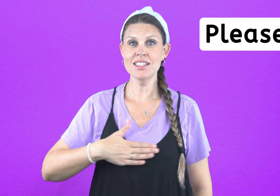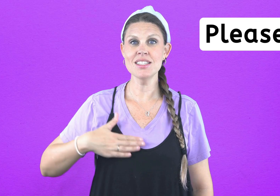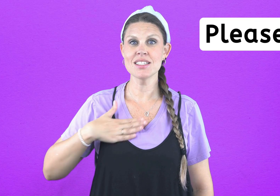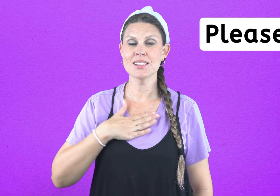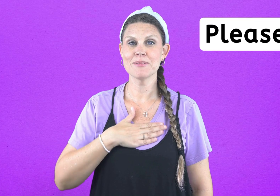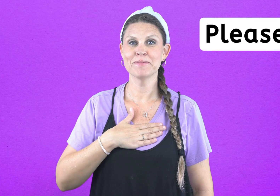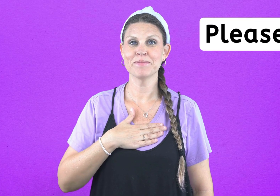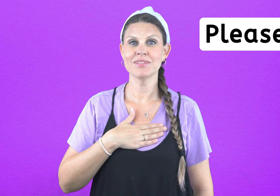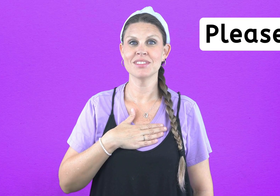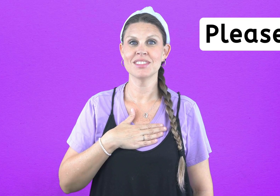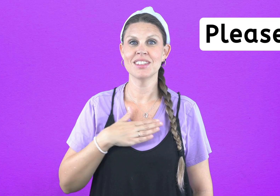Please,